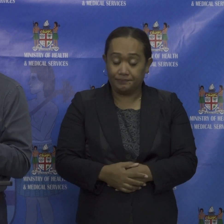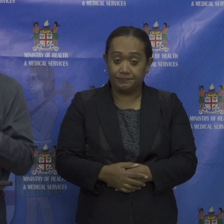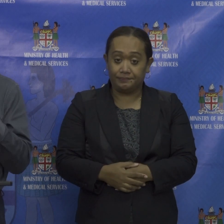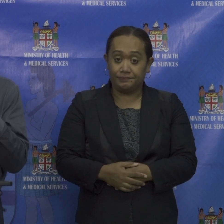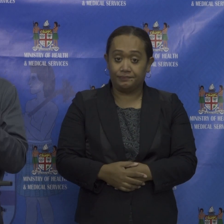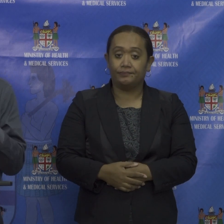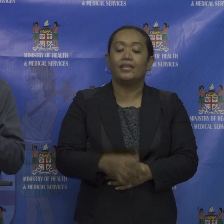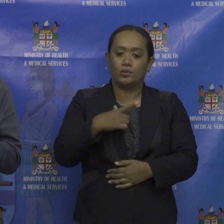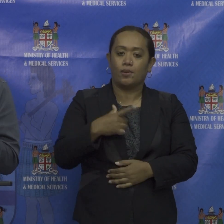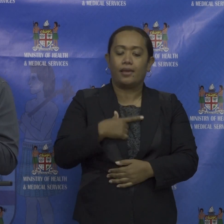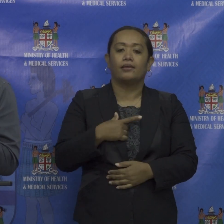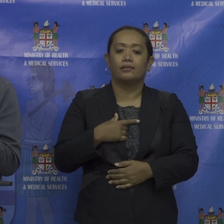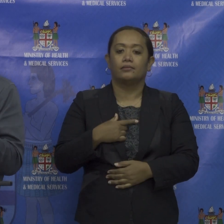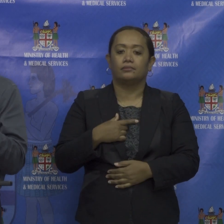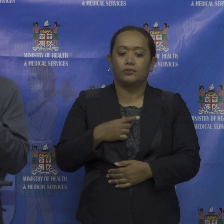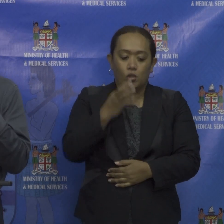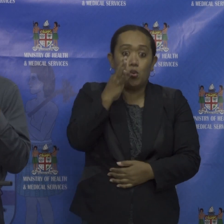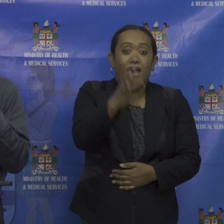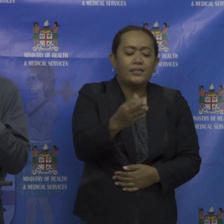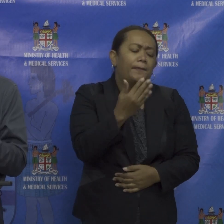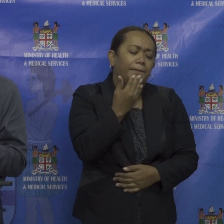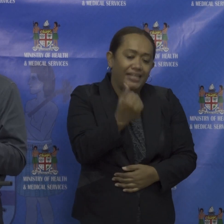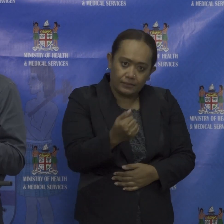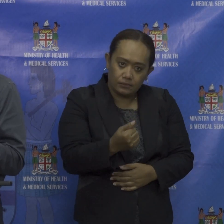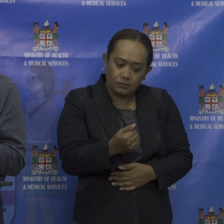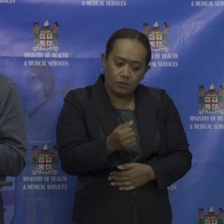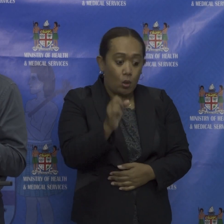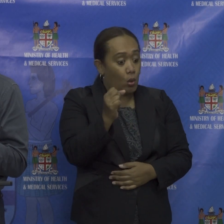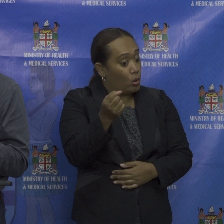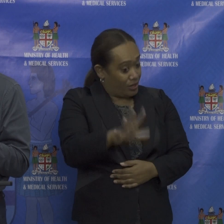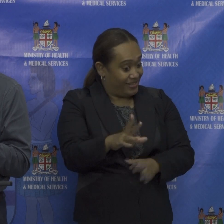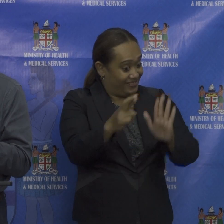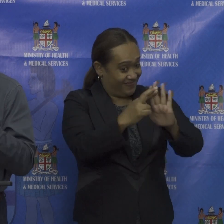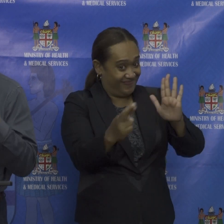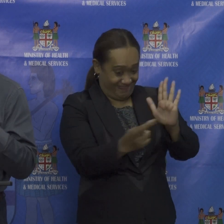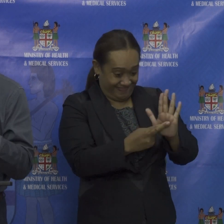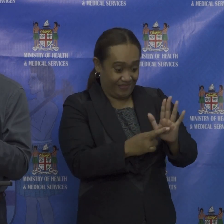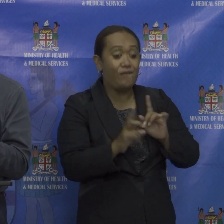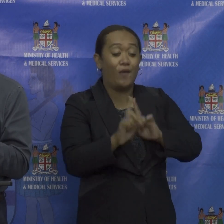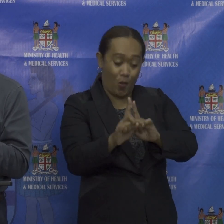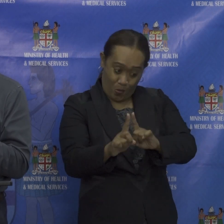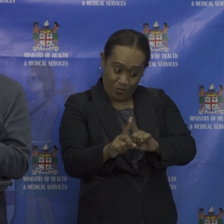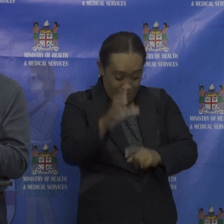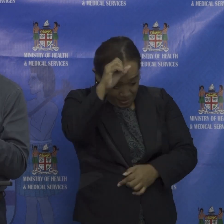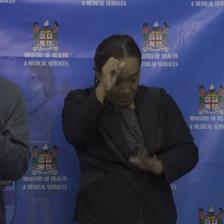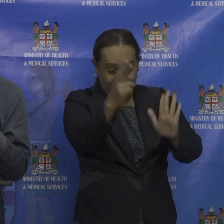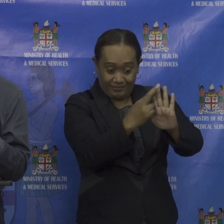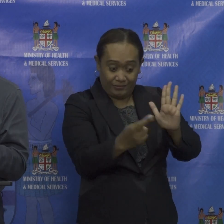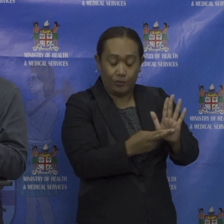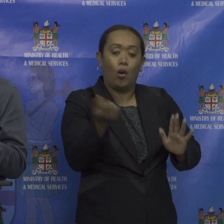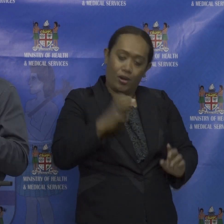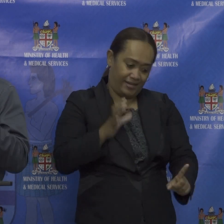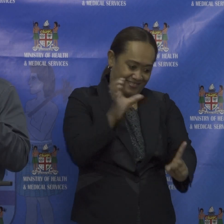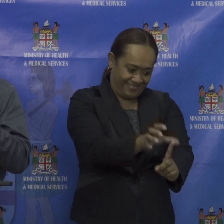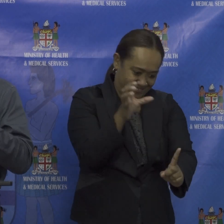that in the background we asked everybody to do the COVID safe measures. and to maintain our COVID safe measures. It was because of